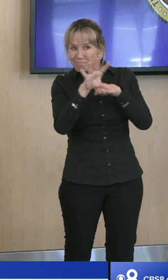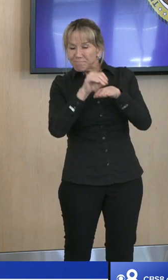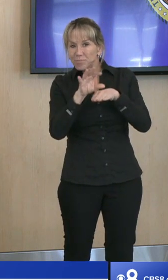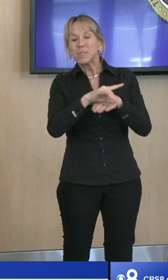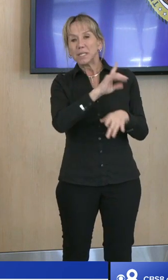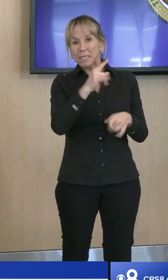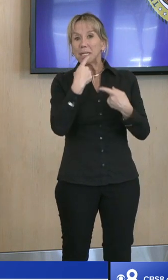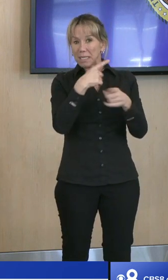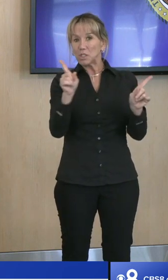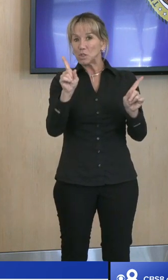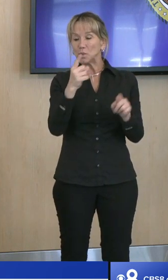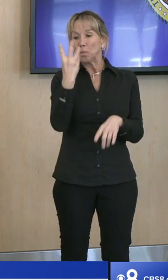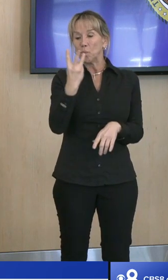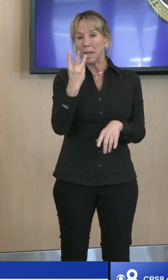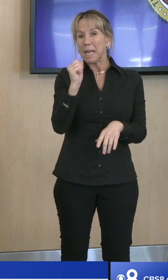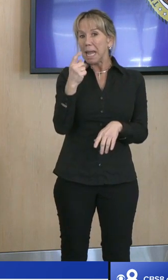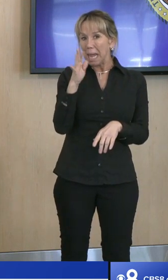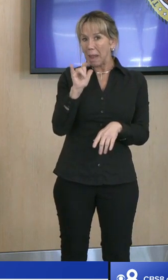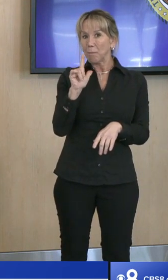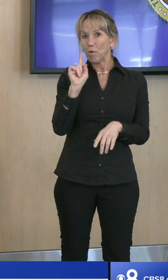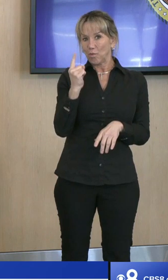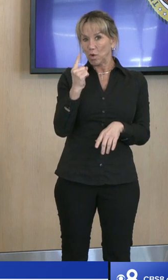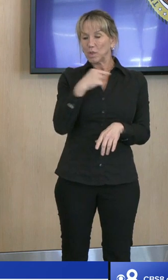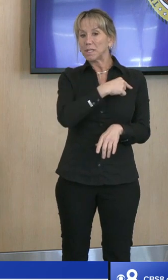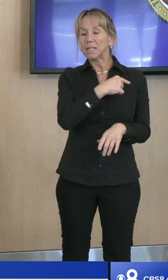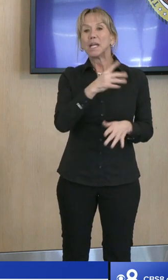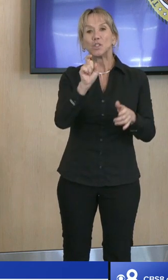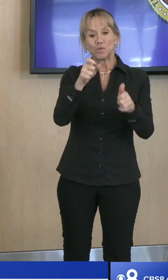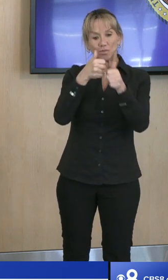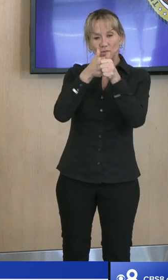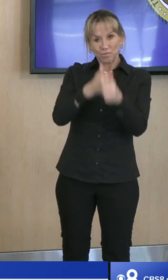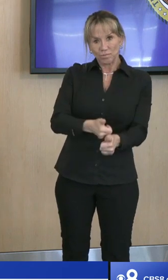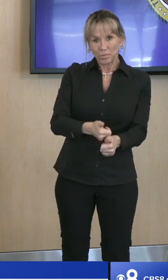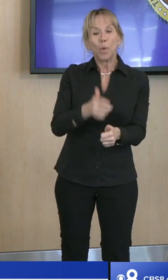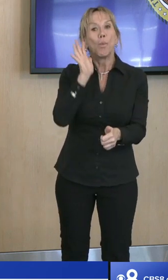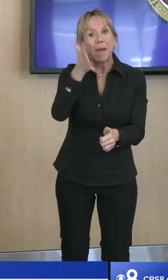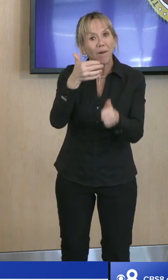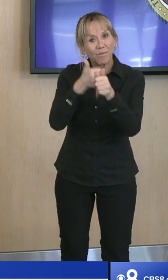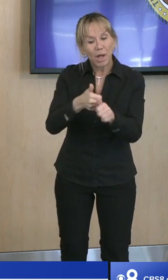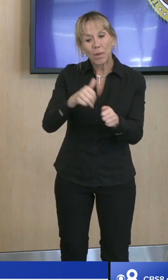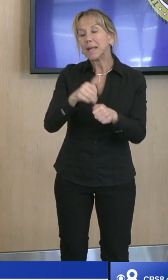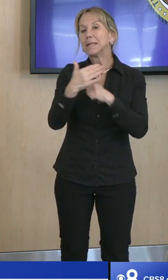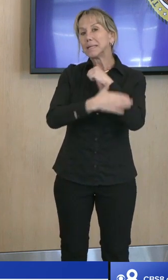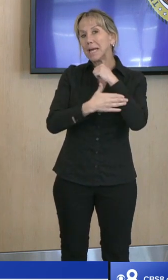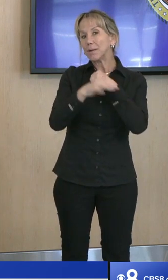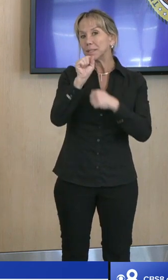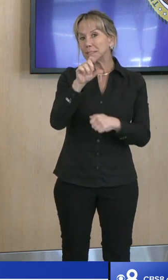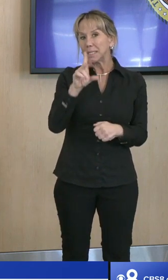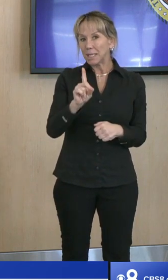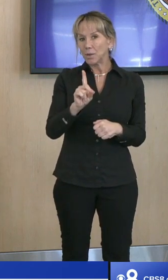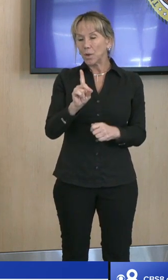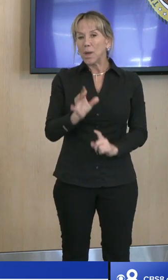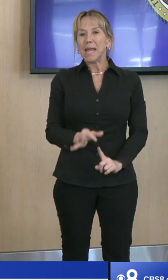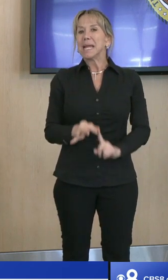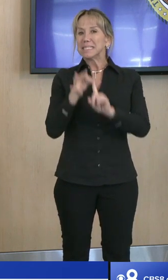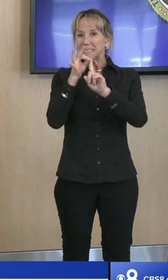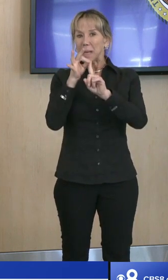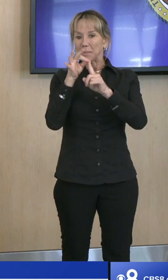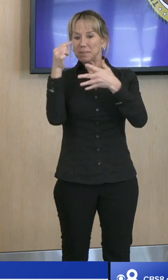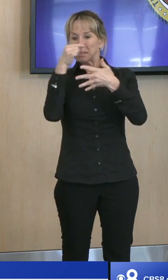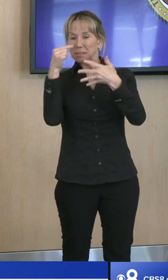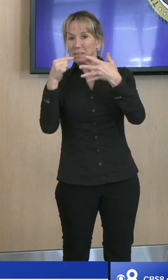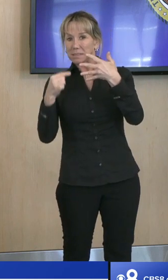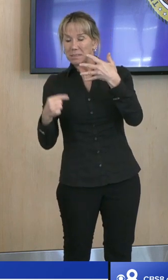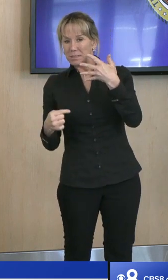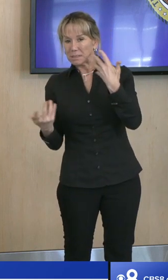April 1st. This guidance shall be followed in the County of San Diego, except in the following areas